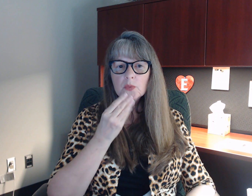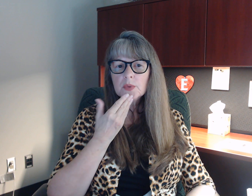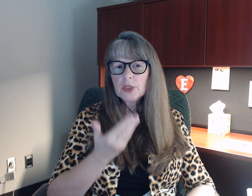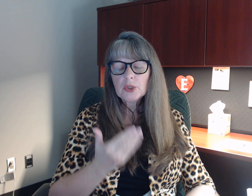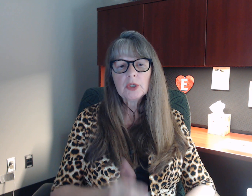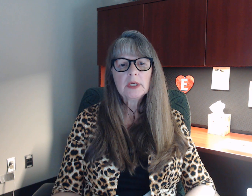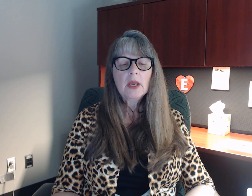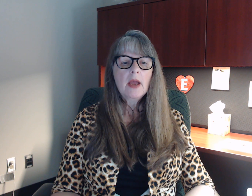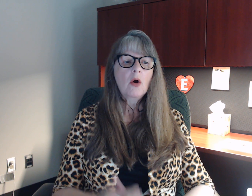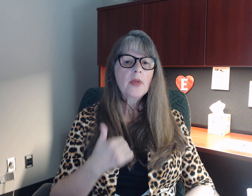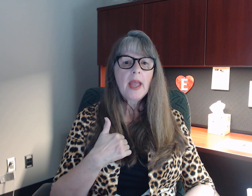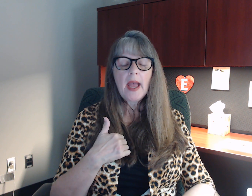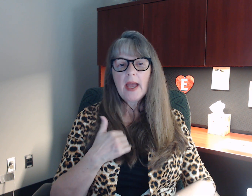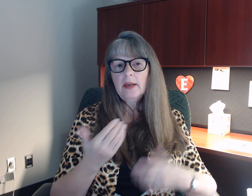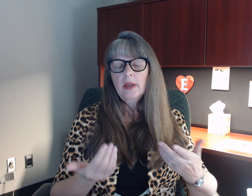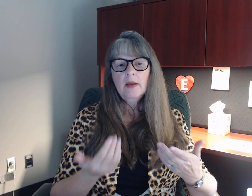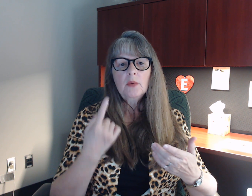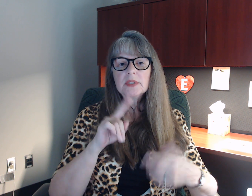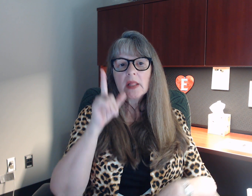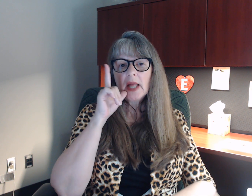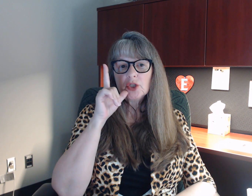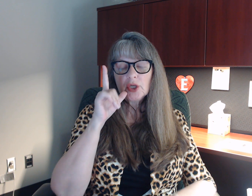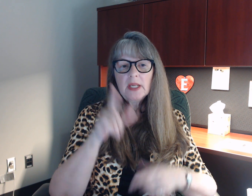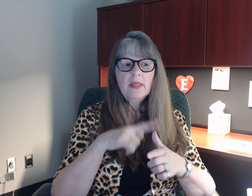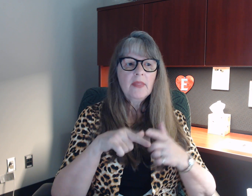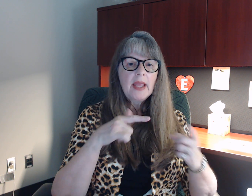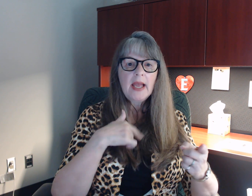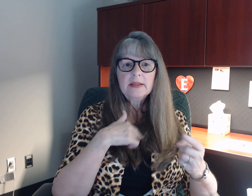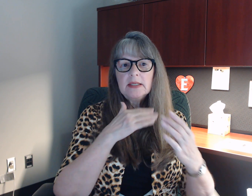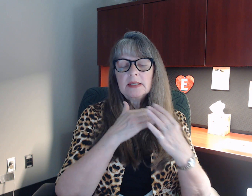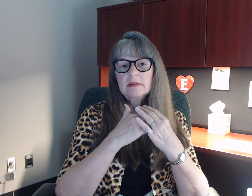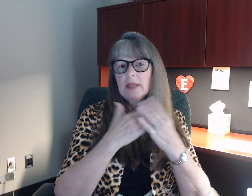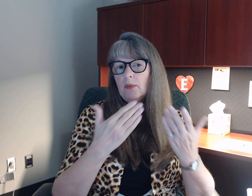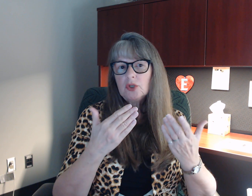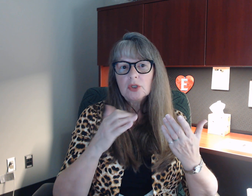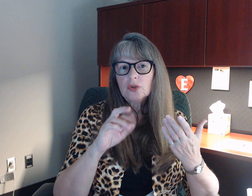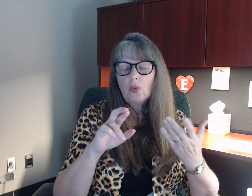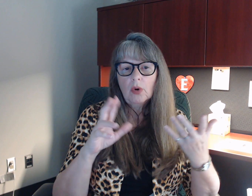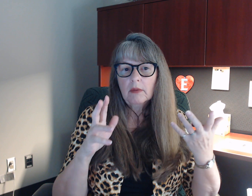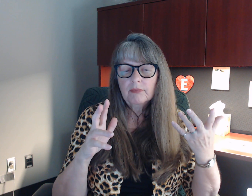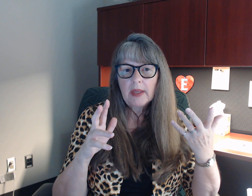Really good. Or they had, it was a luncheon, and then they had these sandwiches, or they could